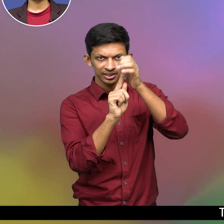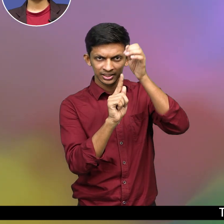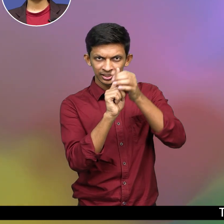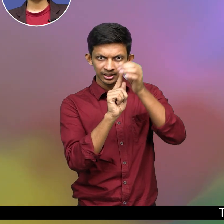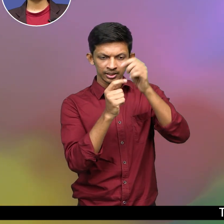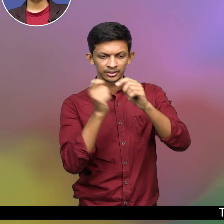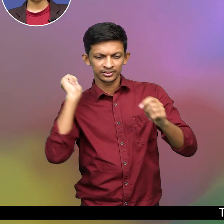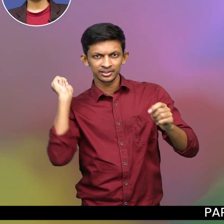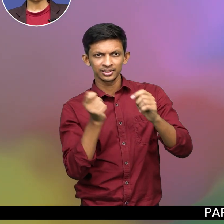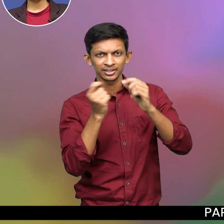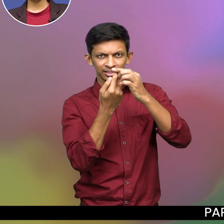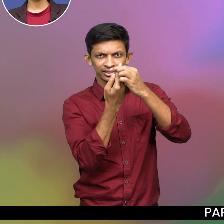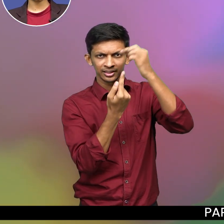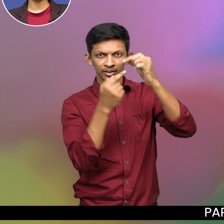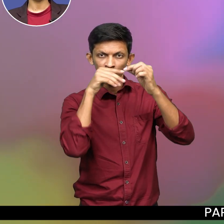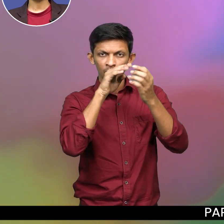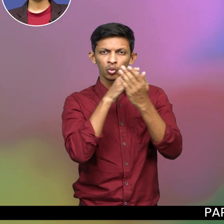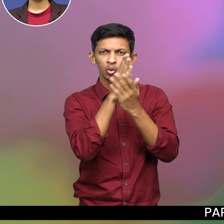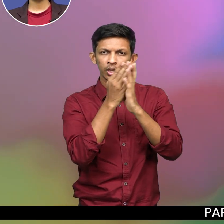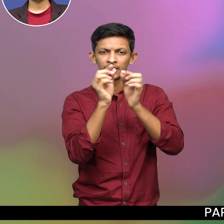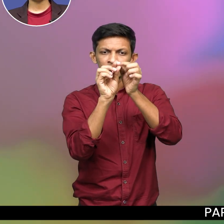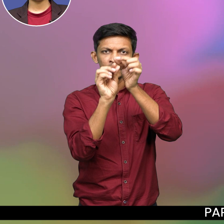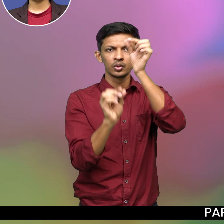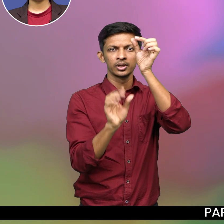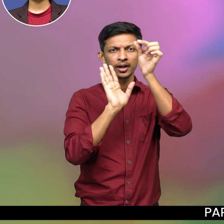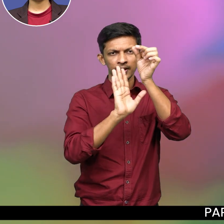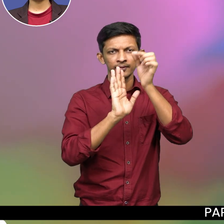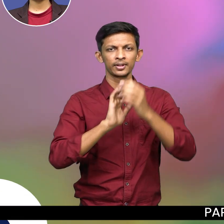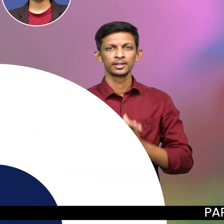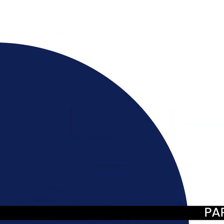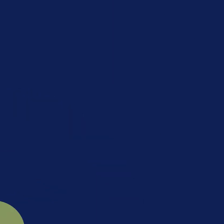trachete, part of xylem.